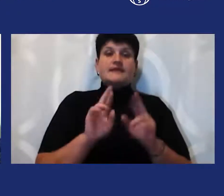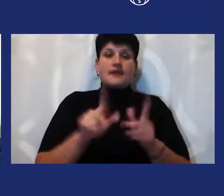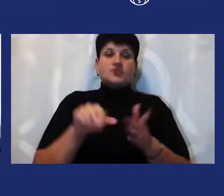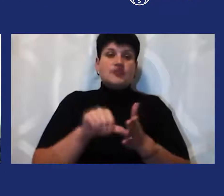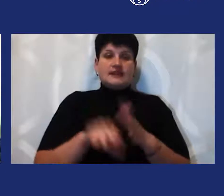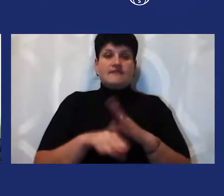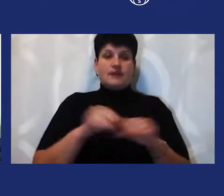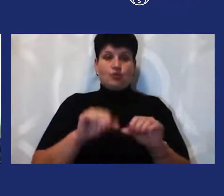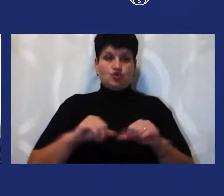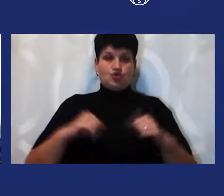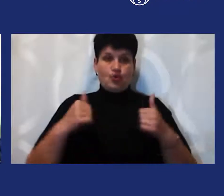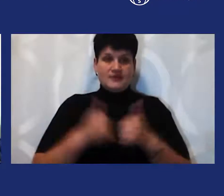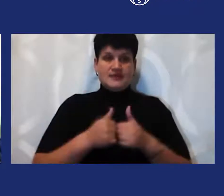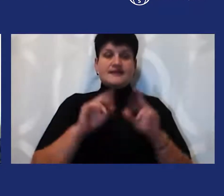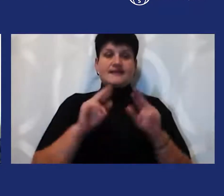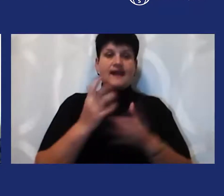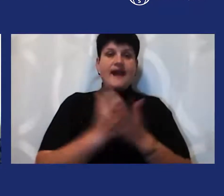election commission